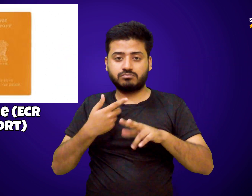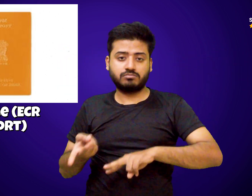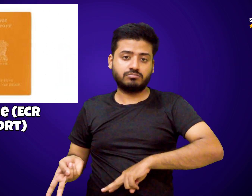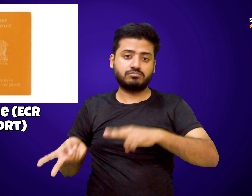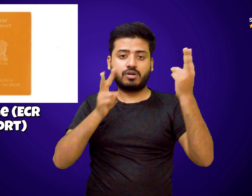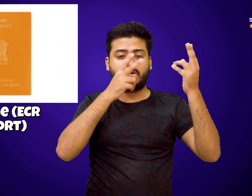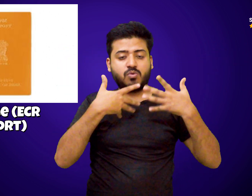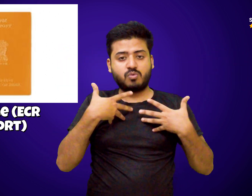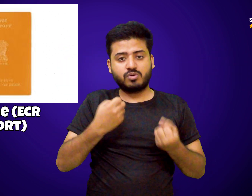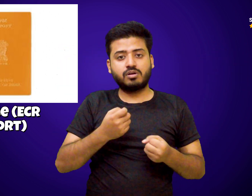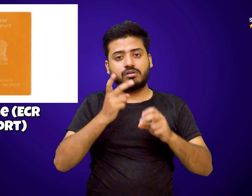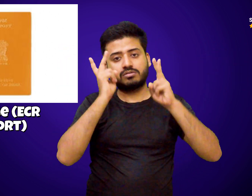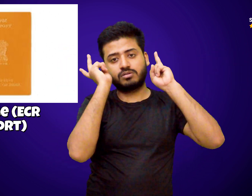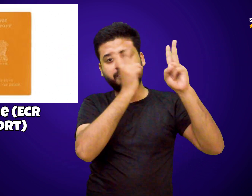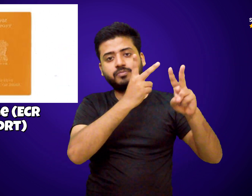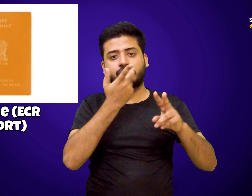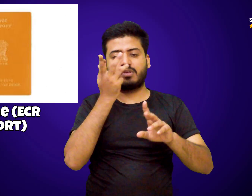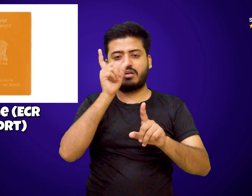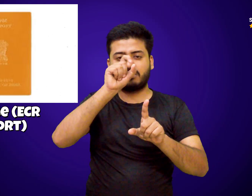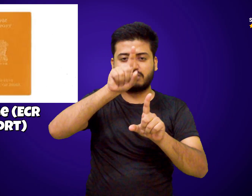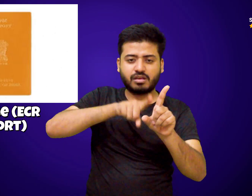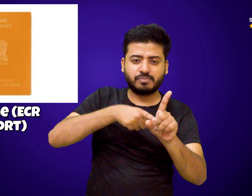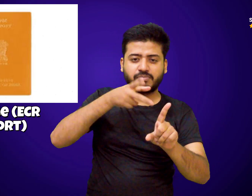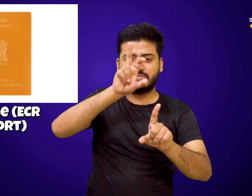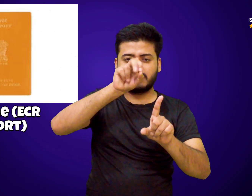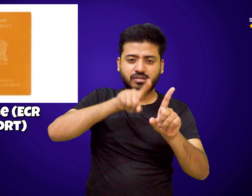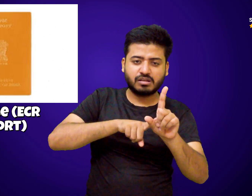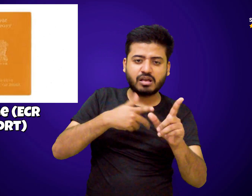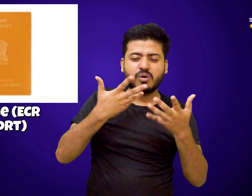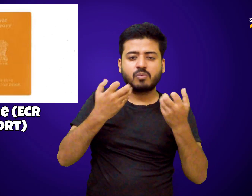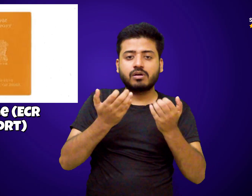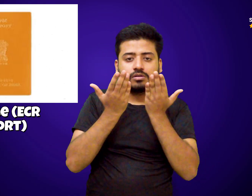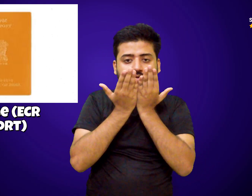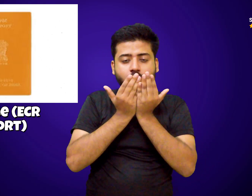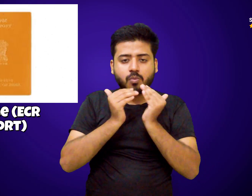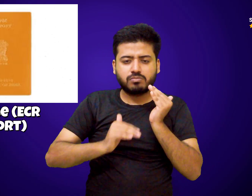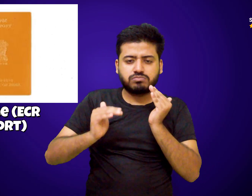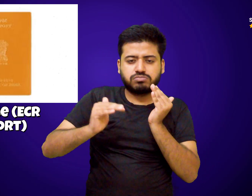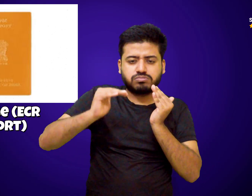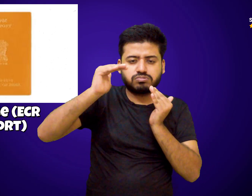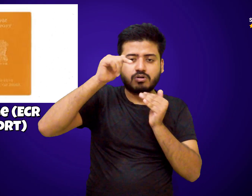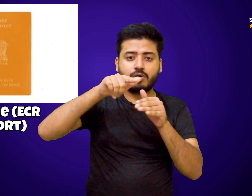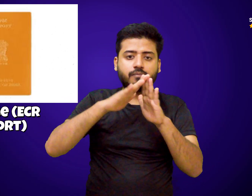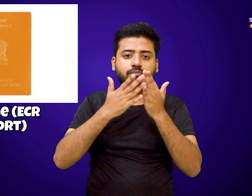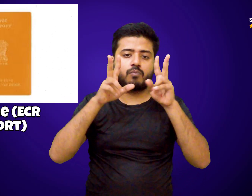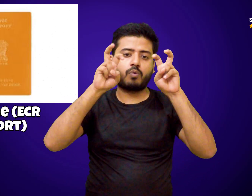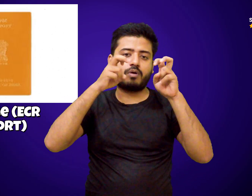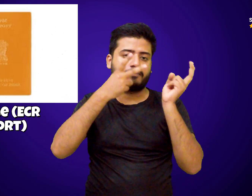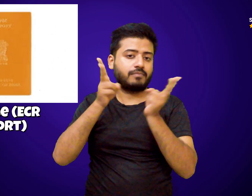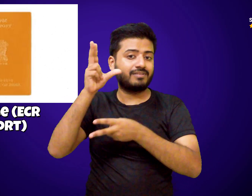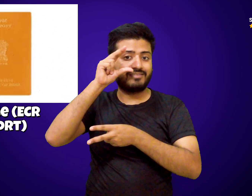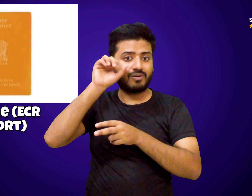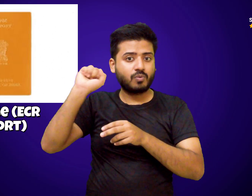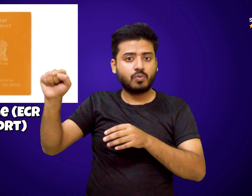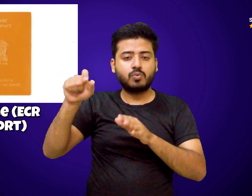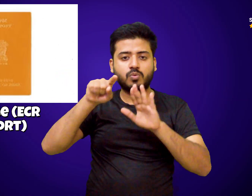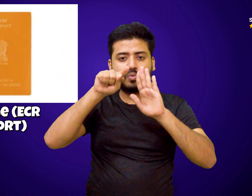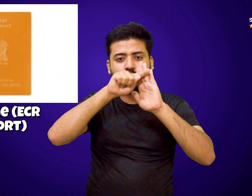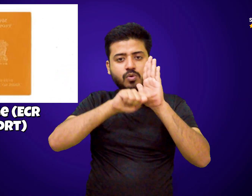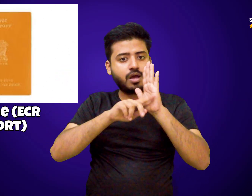business travel. Purpose: official government business and diplomatic assignments. Leisure, business, education,